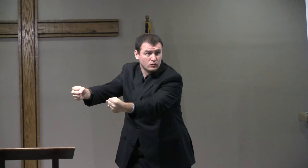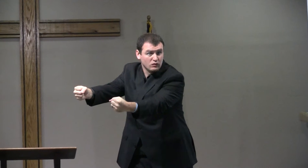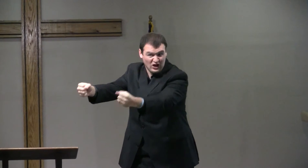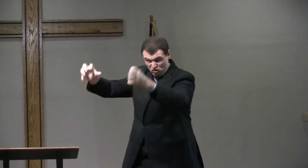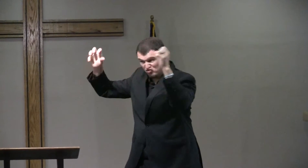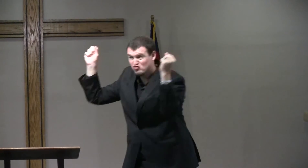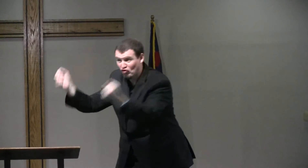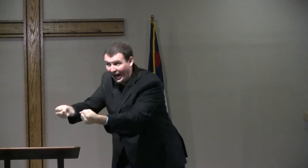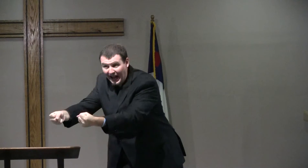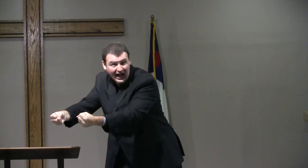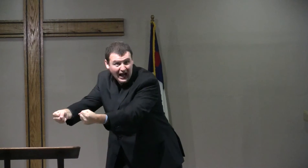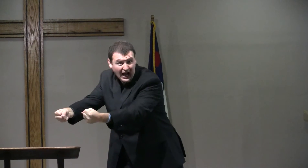grabs Joseph,